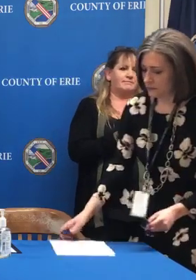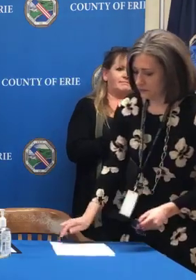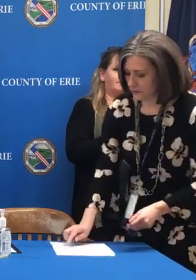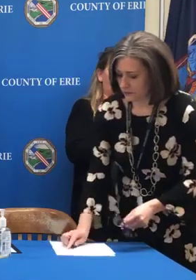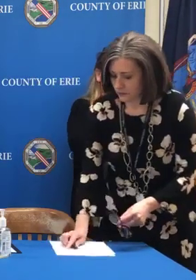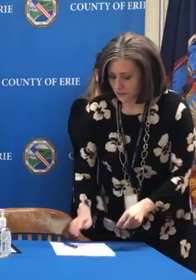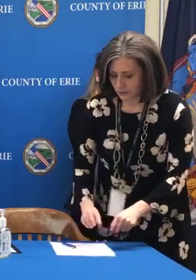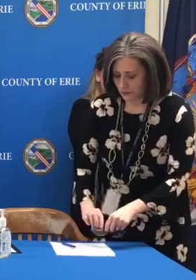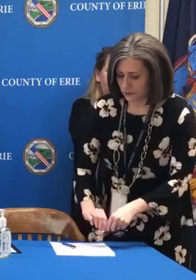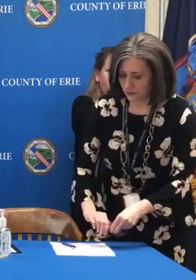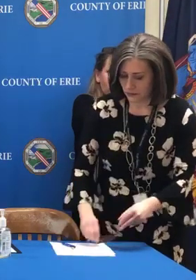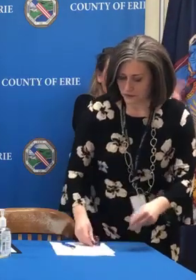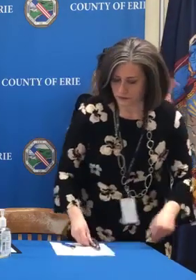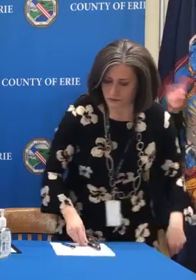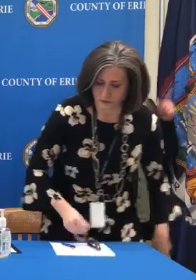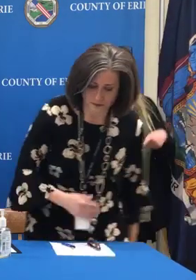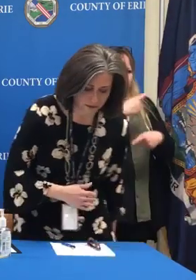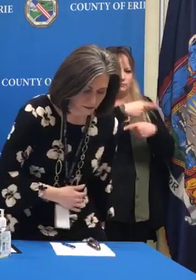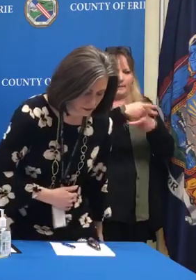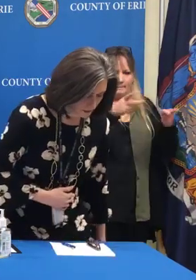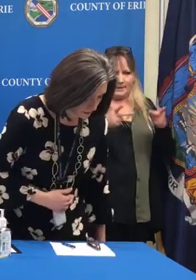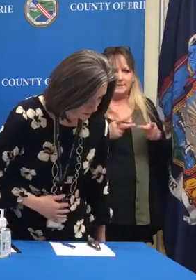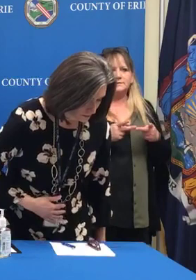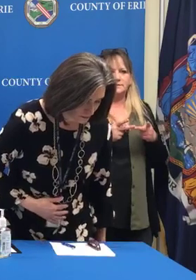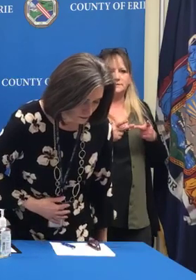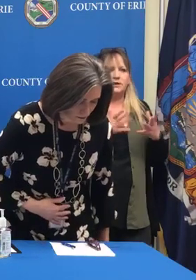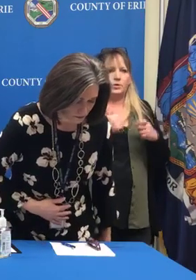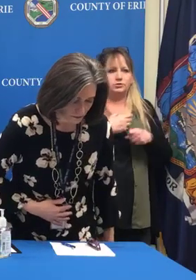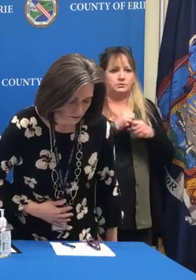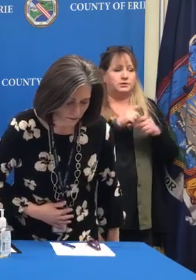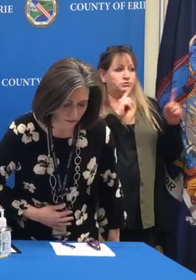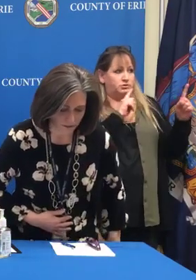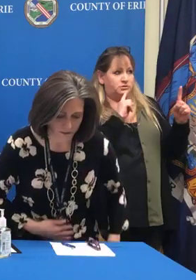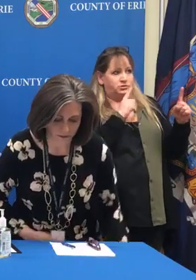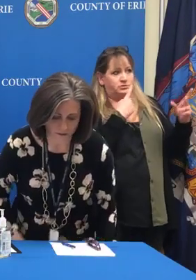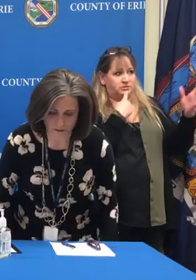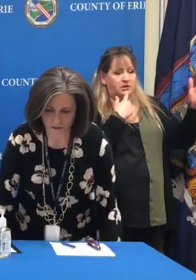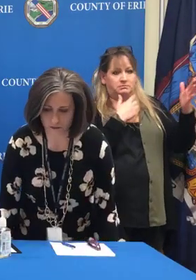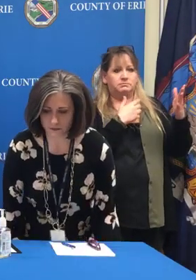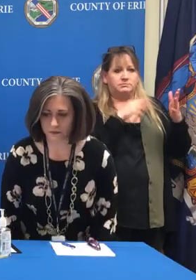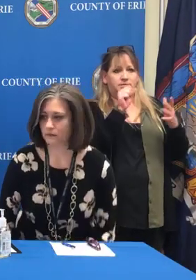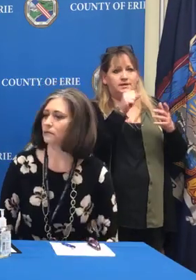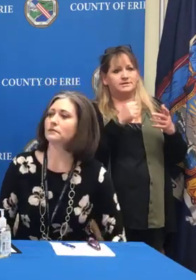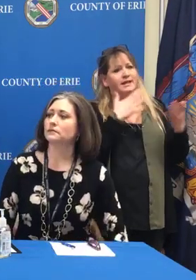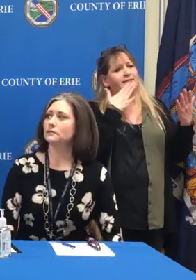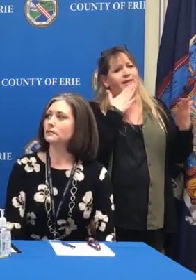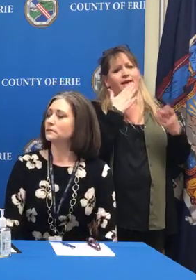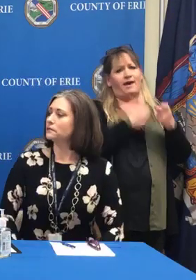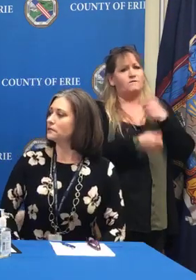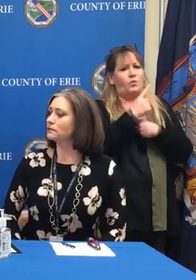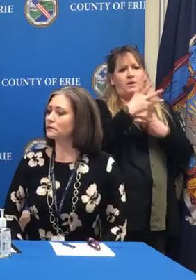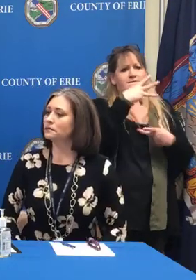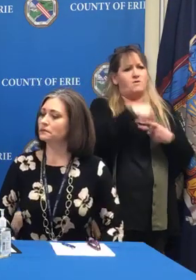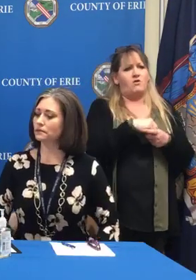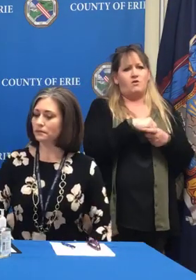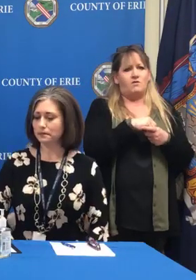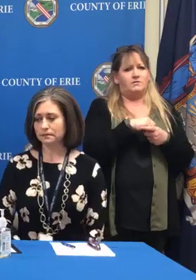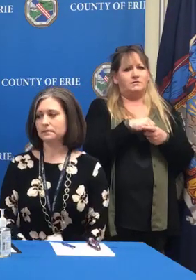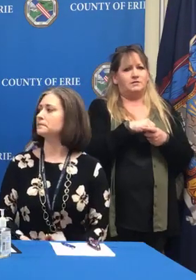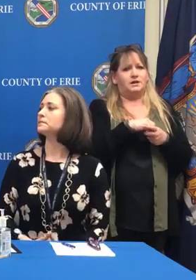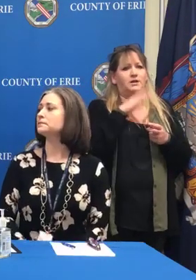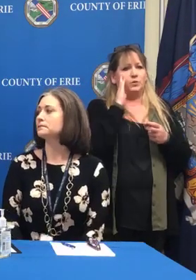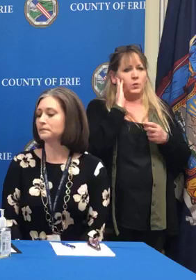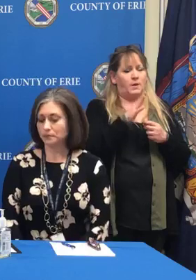spot. And I just want to affirm what the Commissioner said. Thank everyone that's involved in this. This is